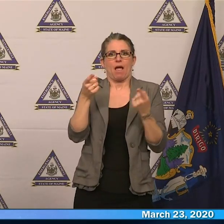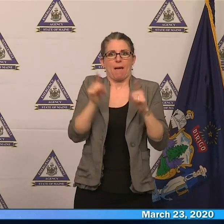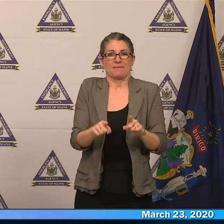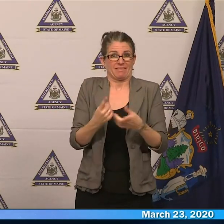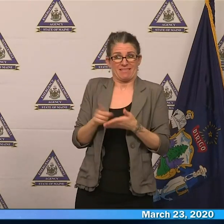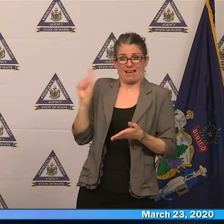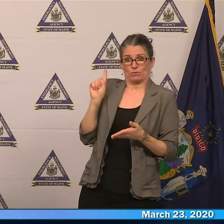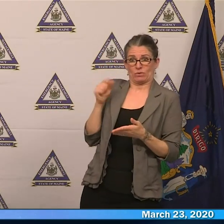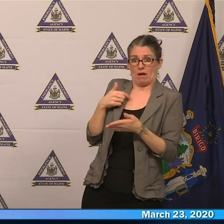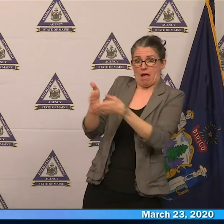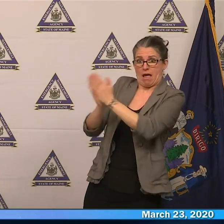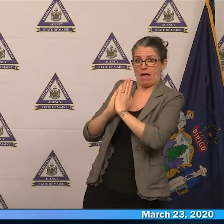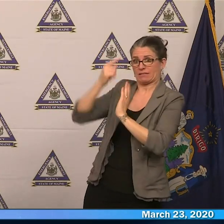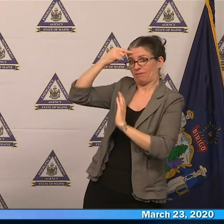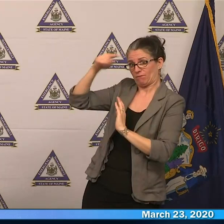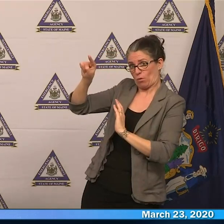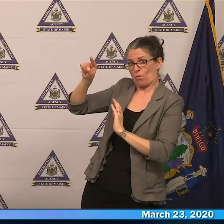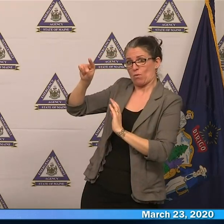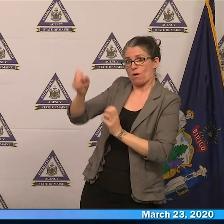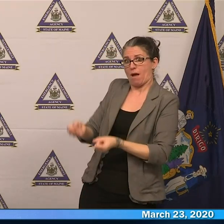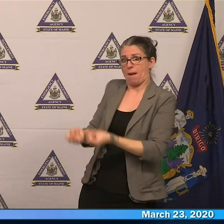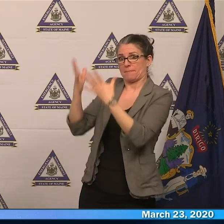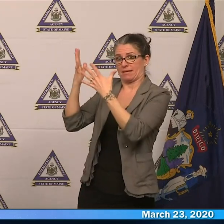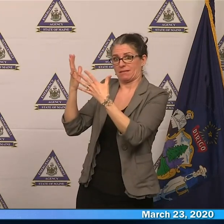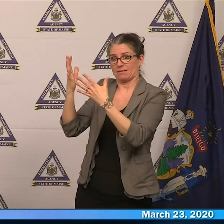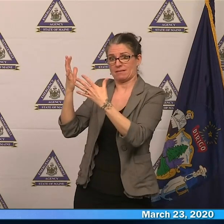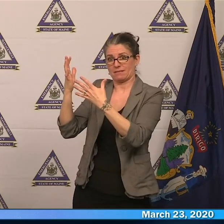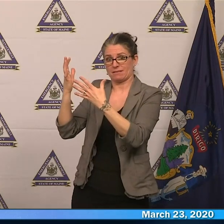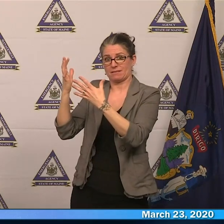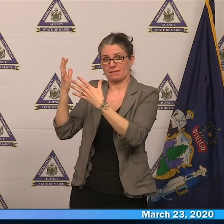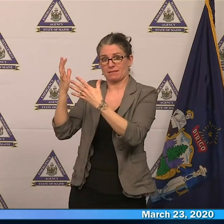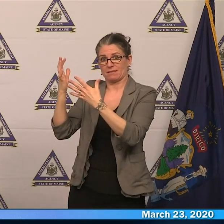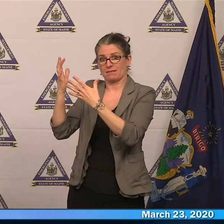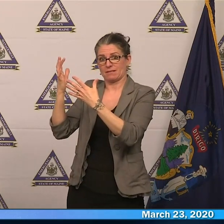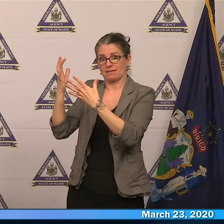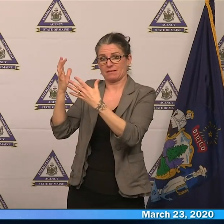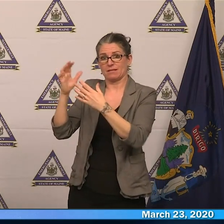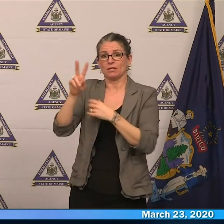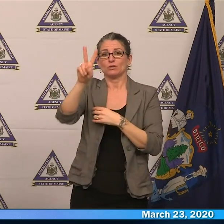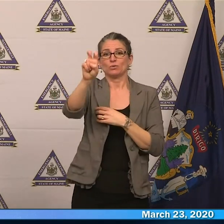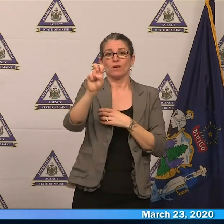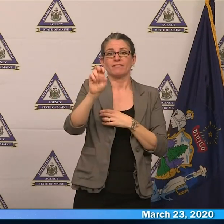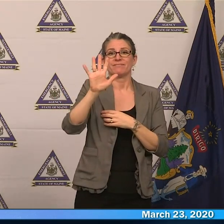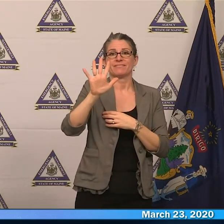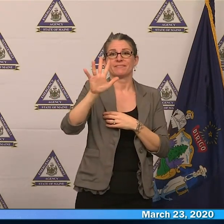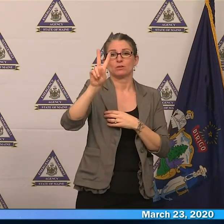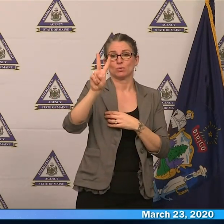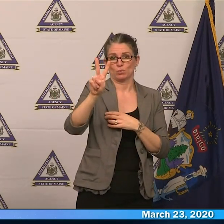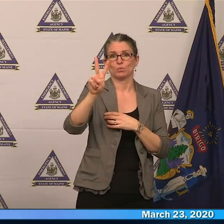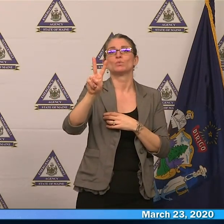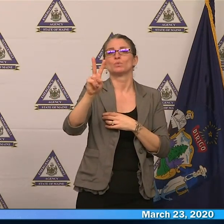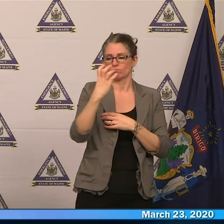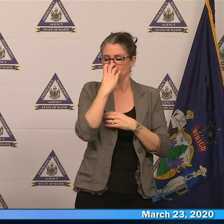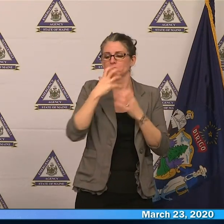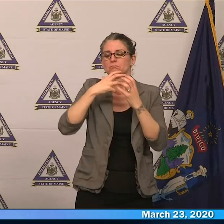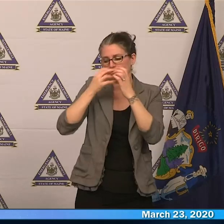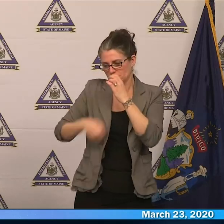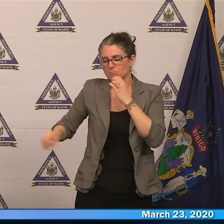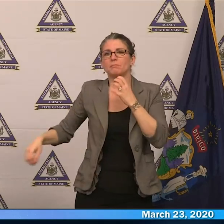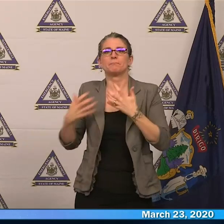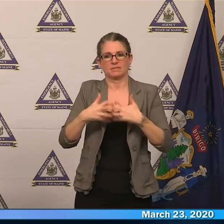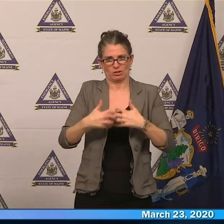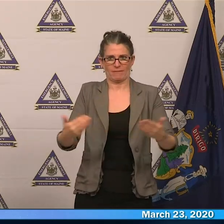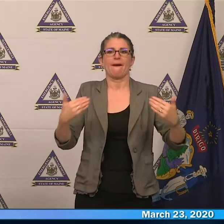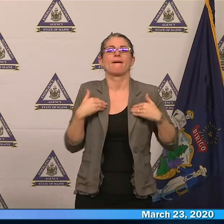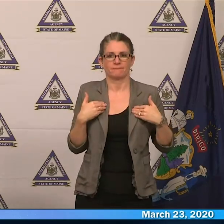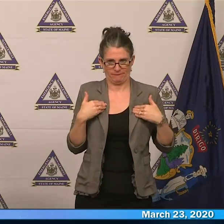ventilators available across the state out of a total of approximately 301 ventilators. We are